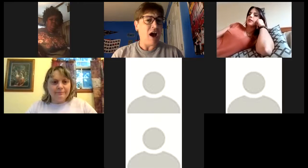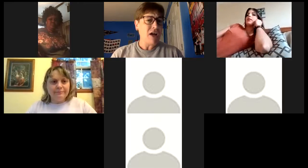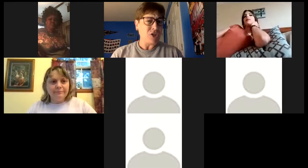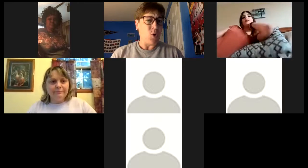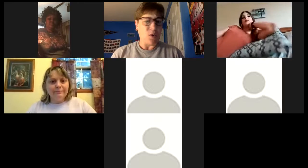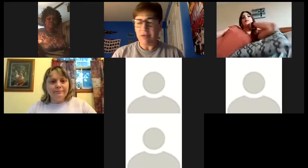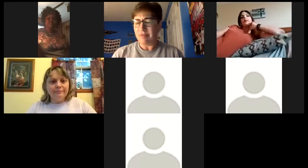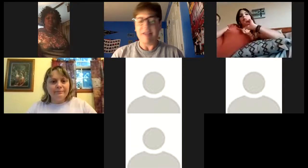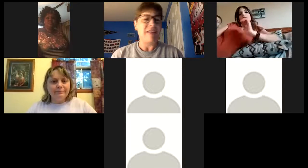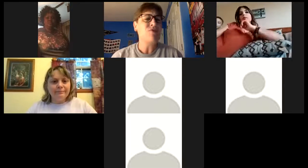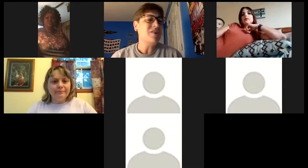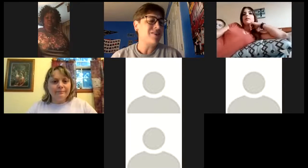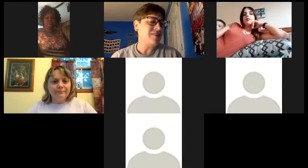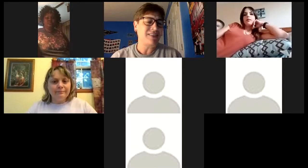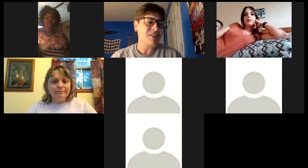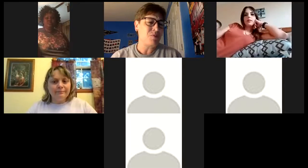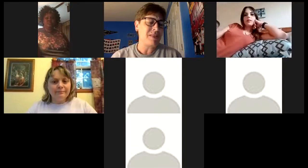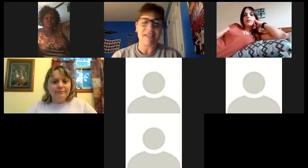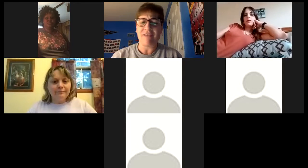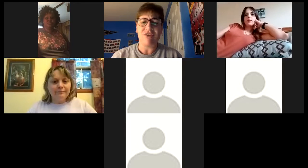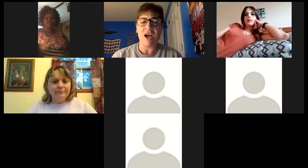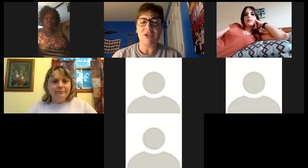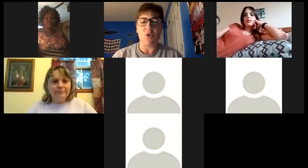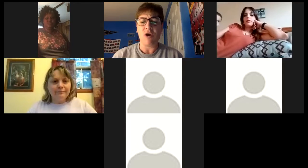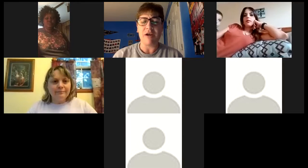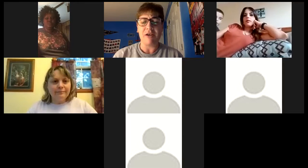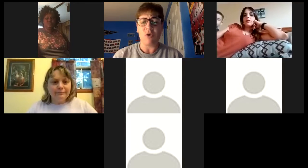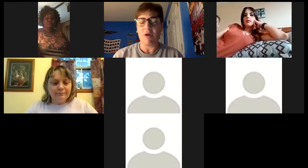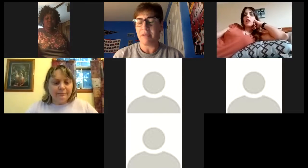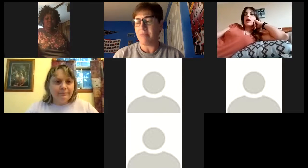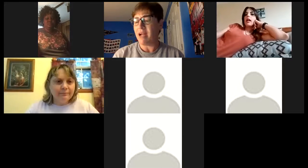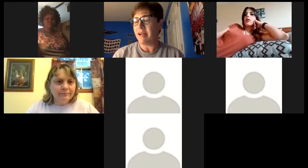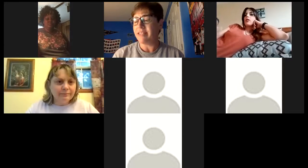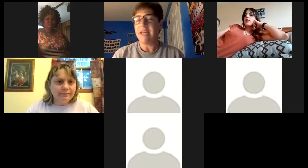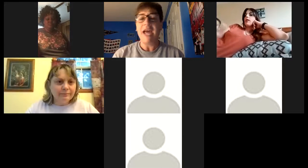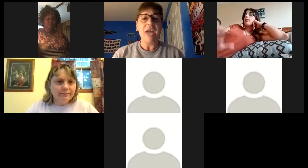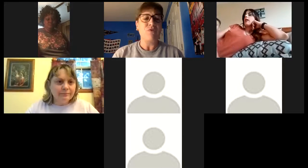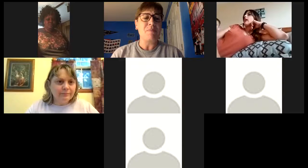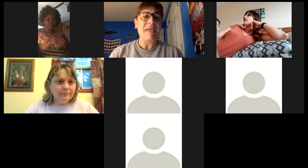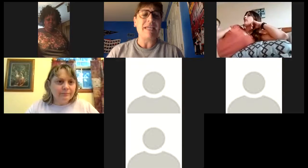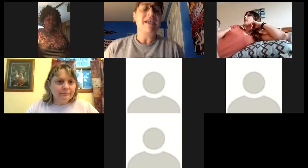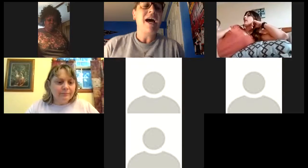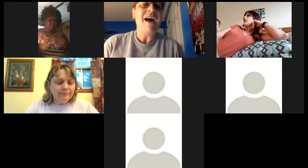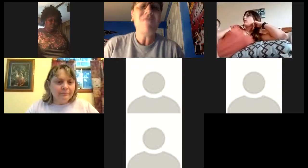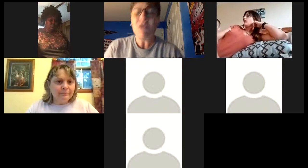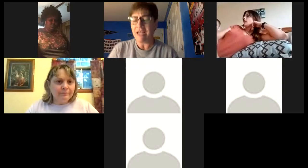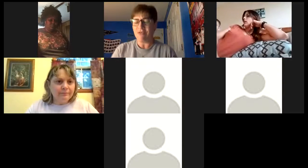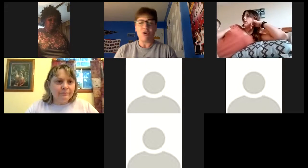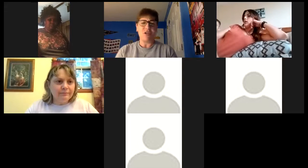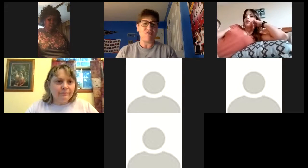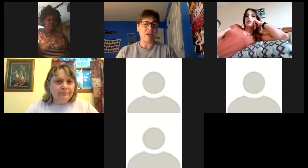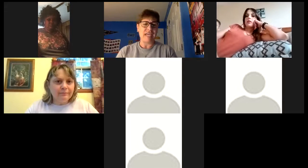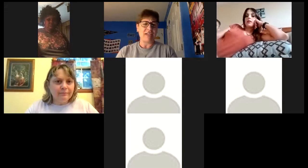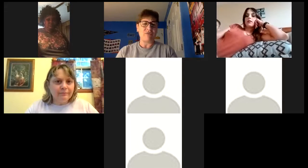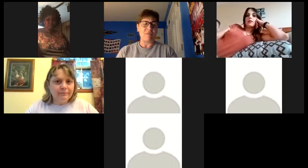an encore. I never would have thought this would be the sign for encore. Encore, I'm going to be honest, and repeat. I've only ever